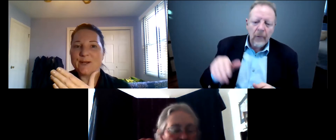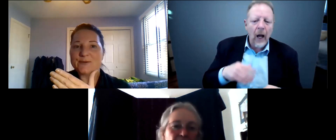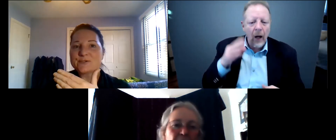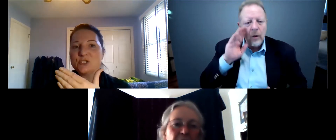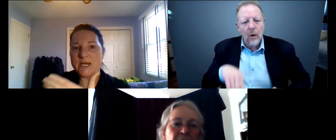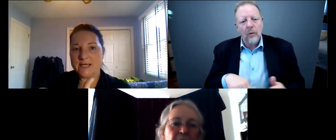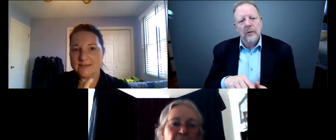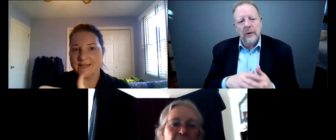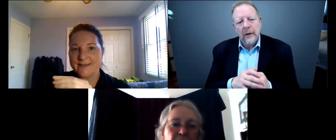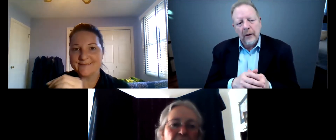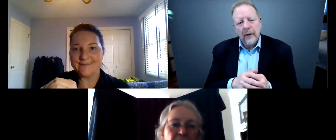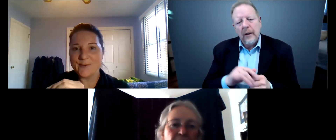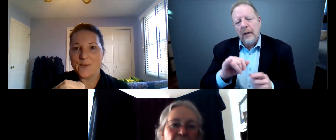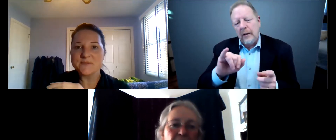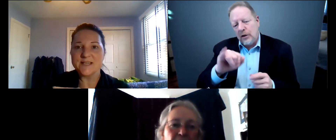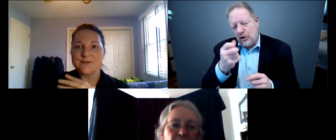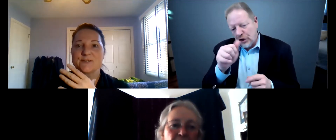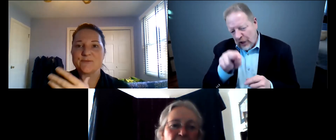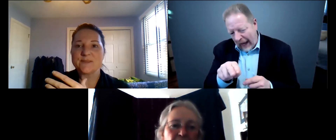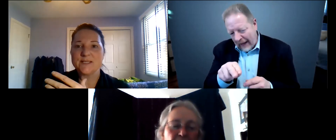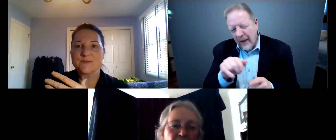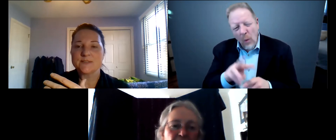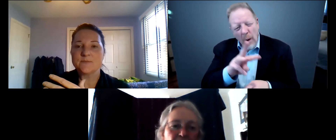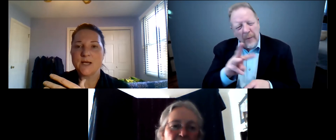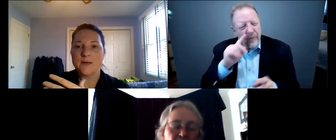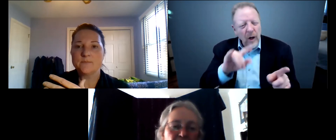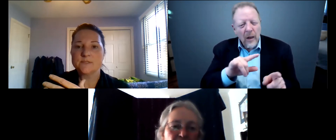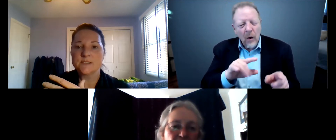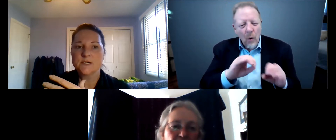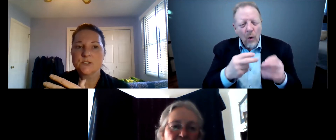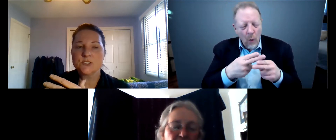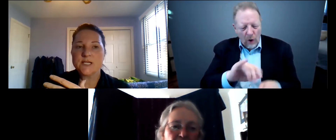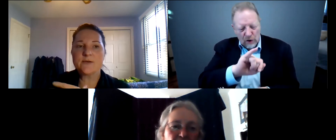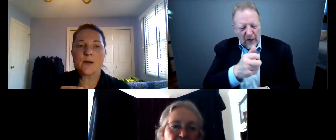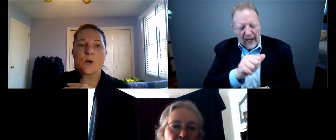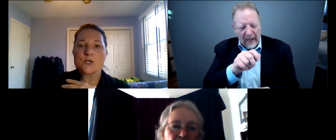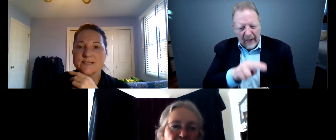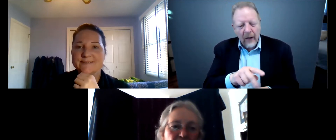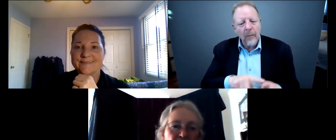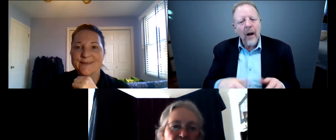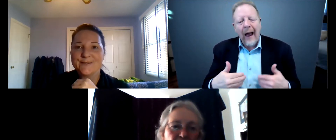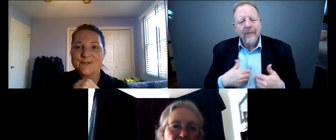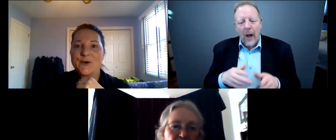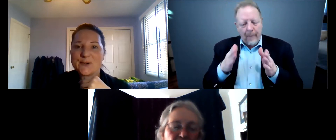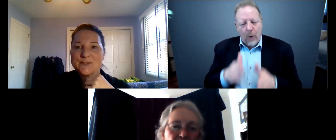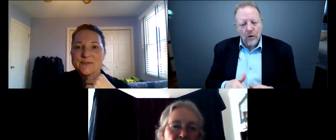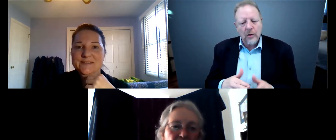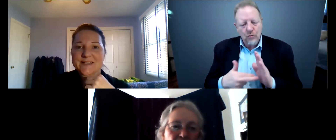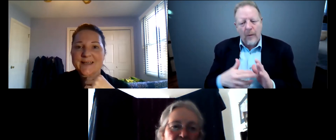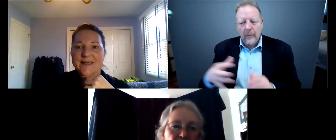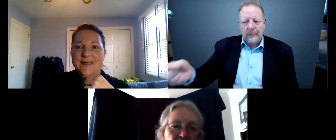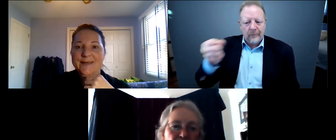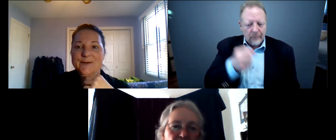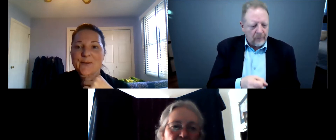always, there's Jan, that, website, and there's different things, but sometimes just having a person to talk to